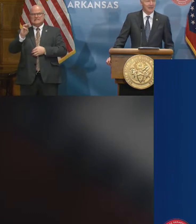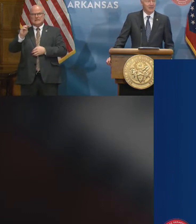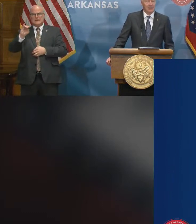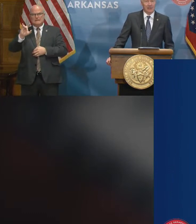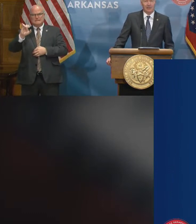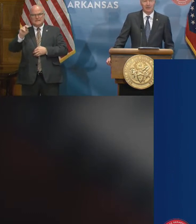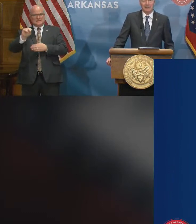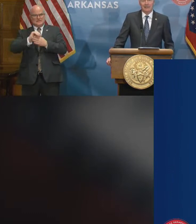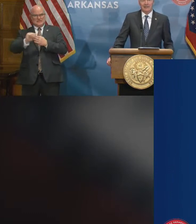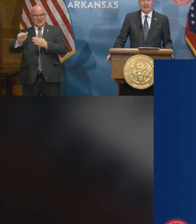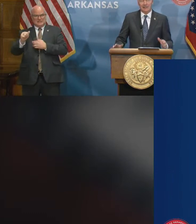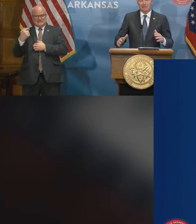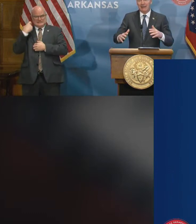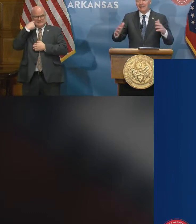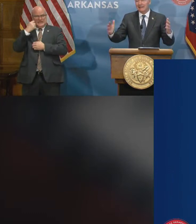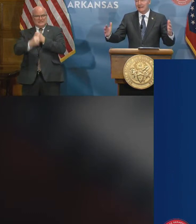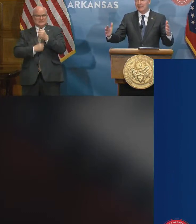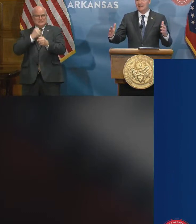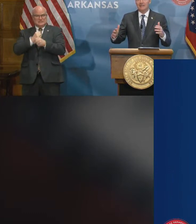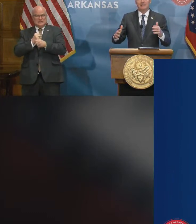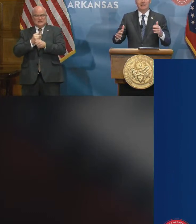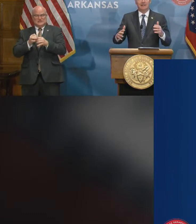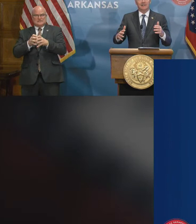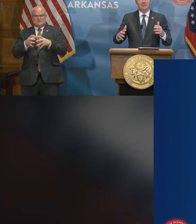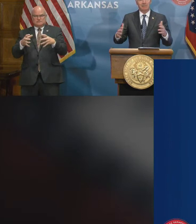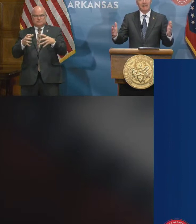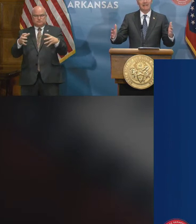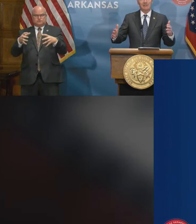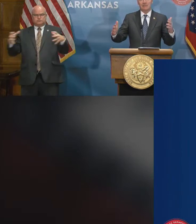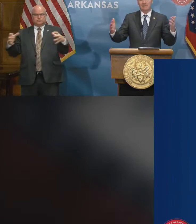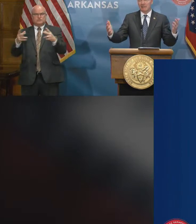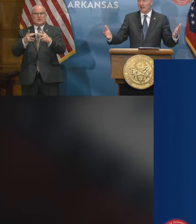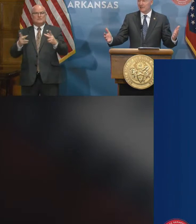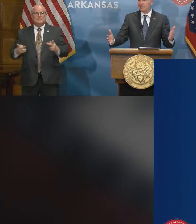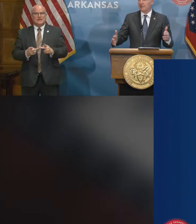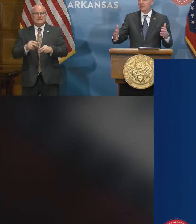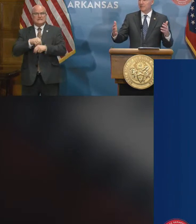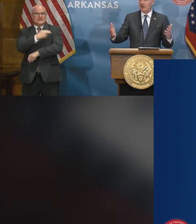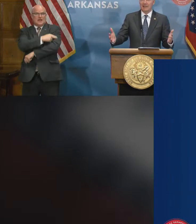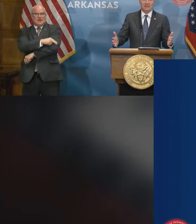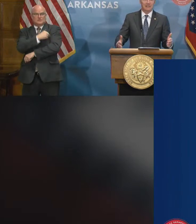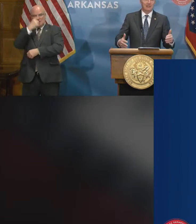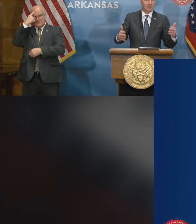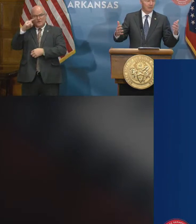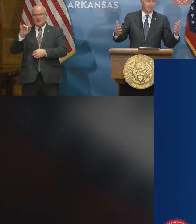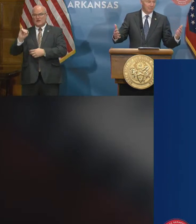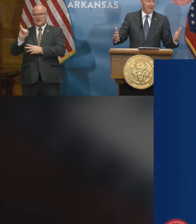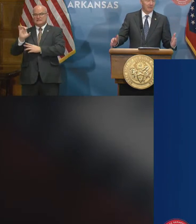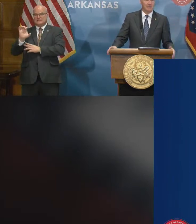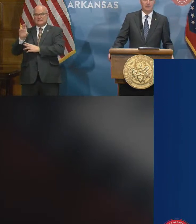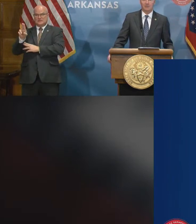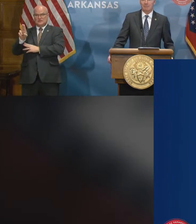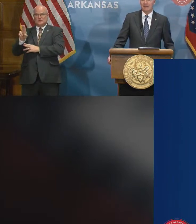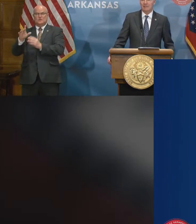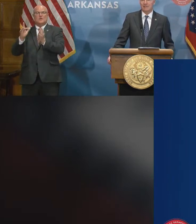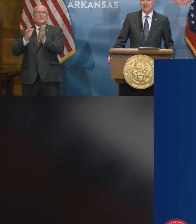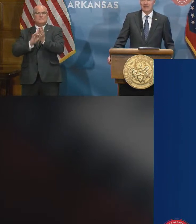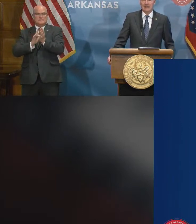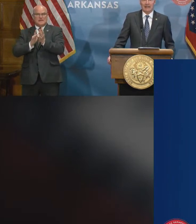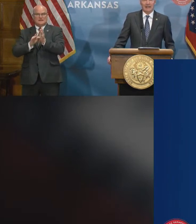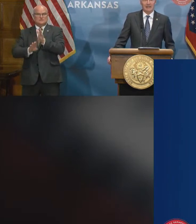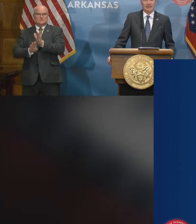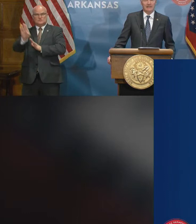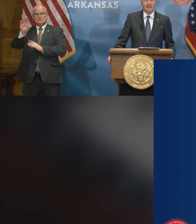over the last year in expanding space in the hospitals for ICU, medical surge